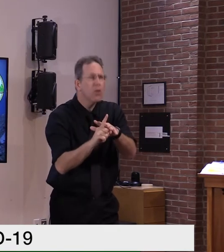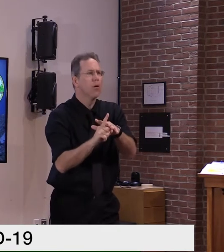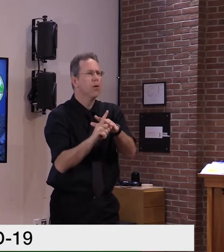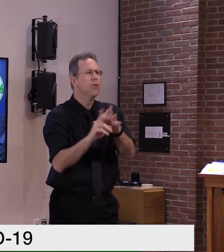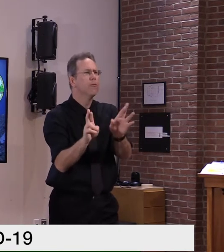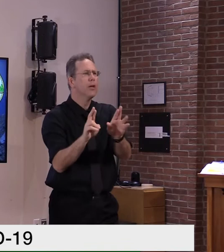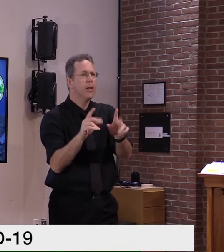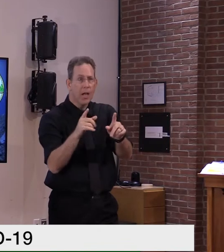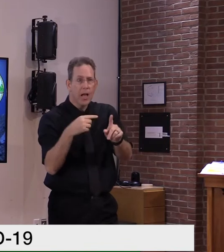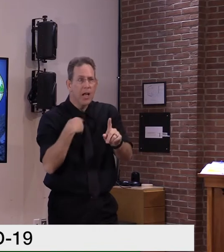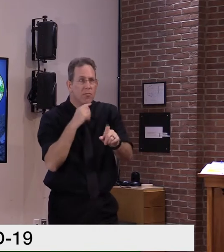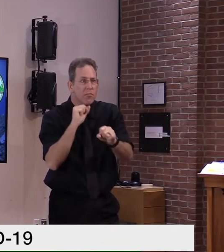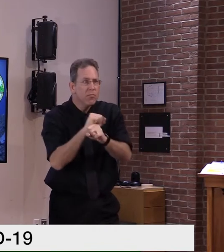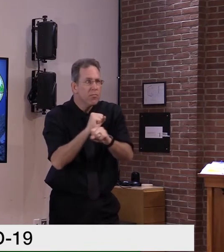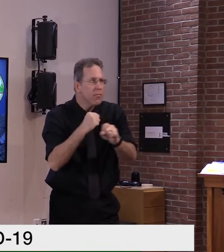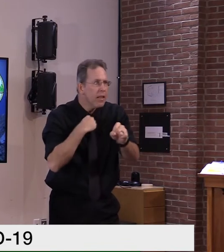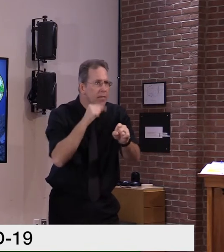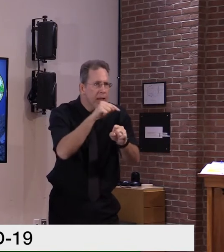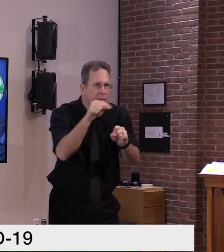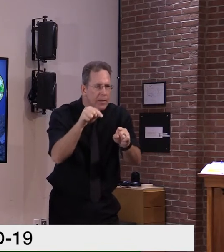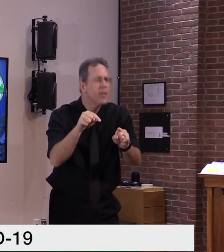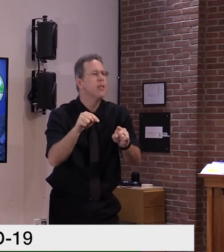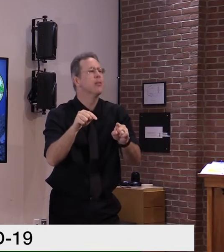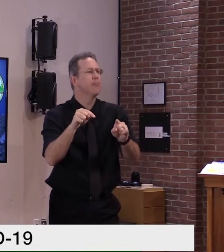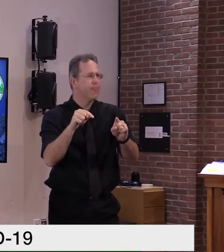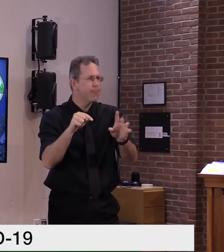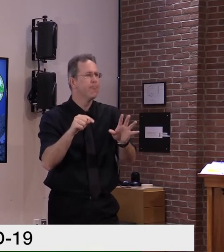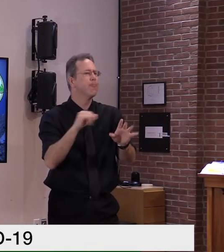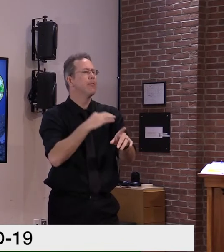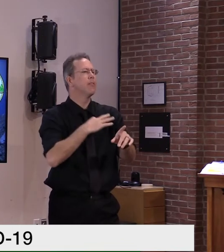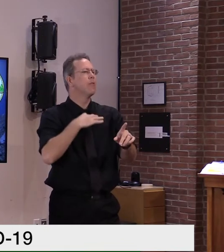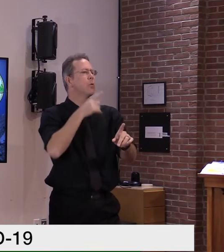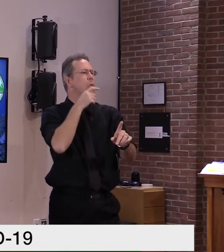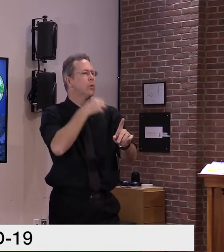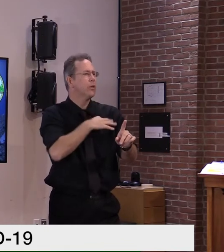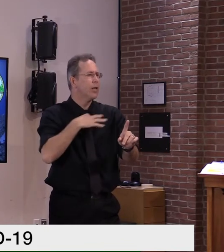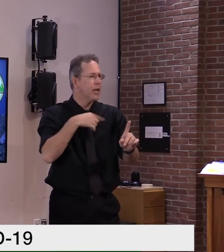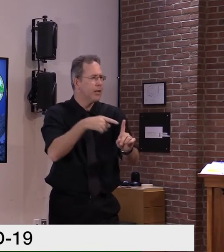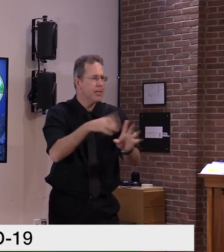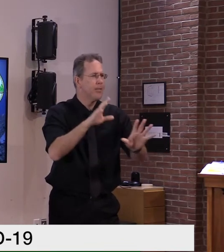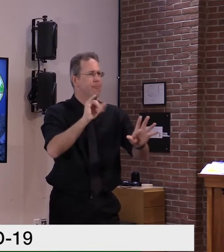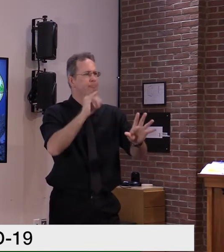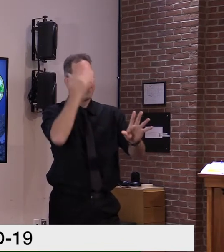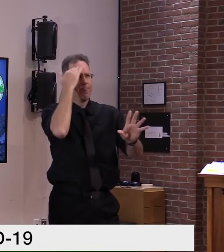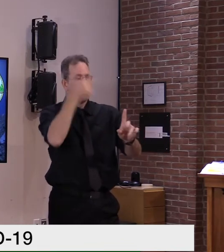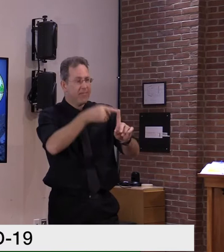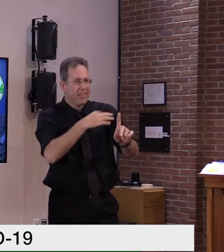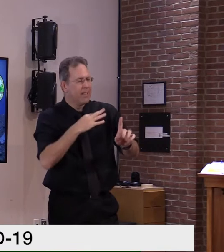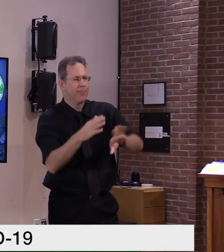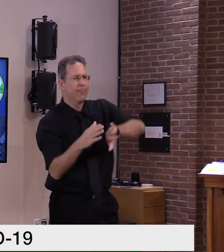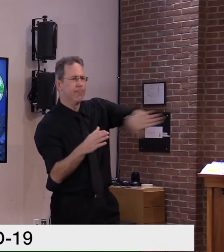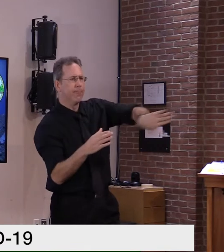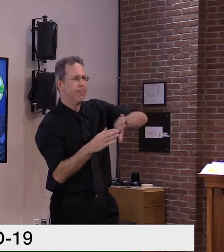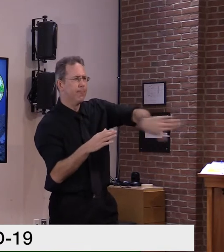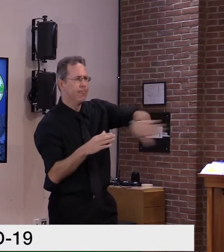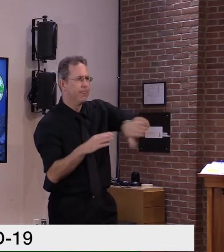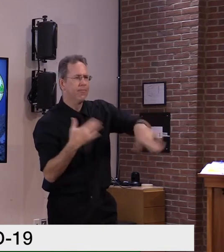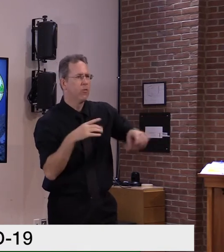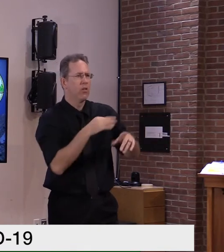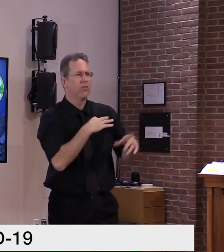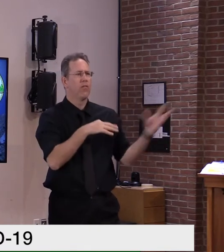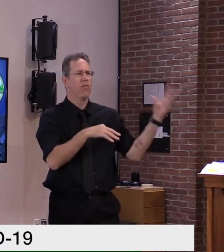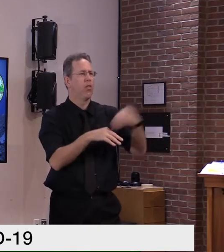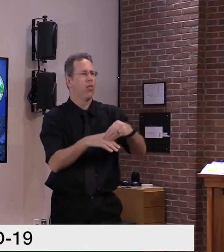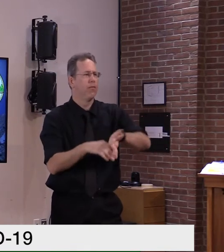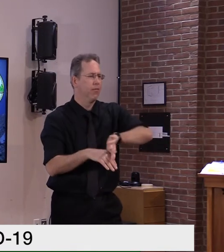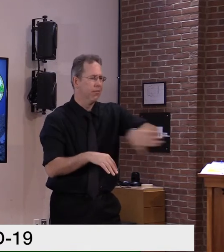not as stable as you'd like to be. So getting staff in that time period is where the critical time period is. And UVM's